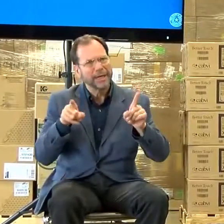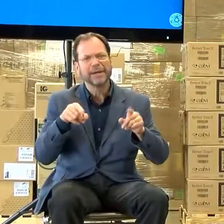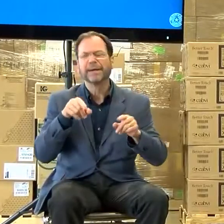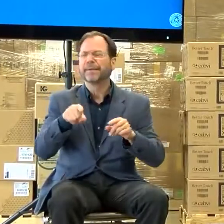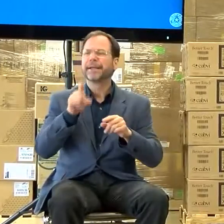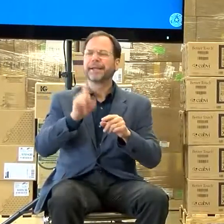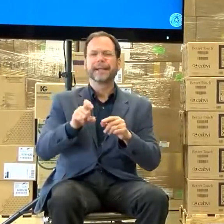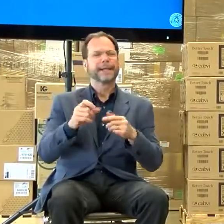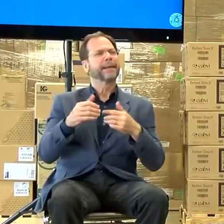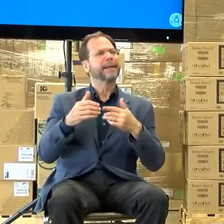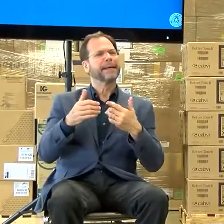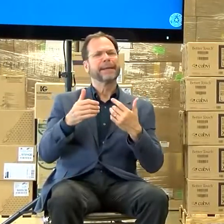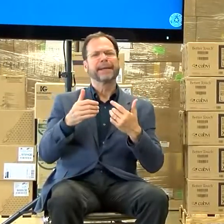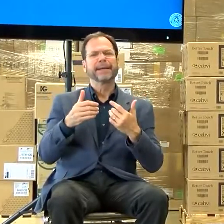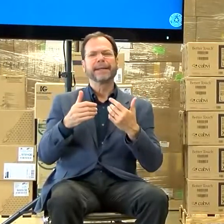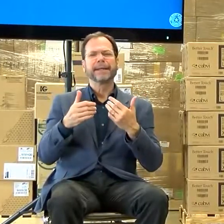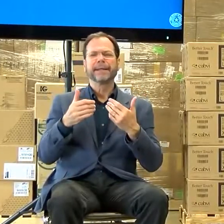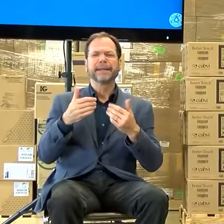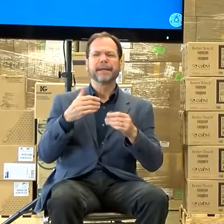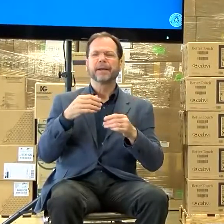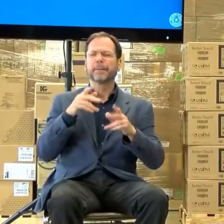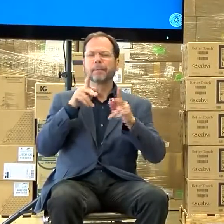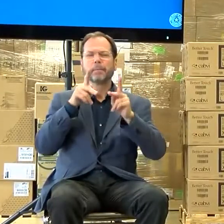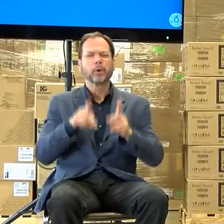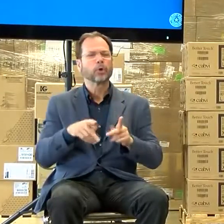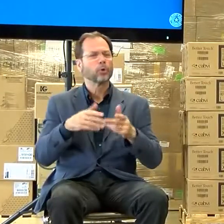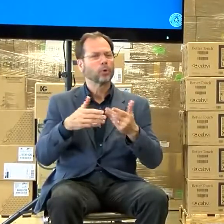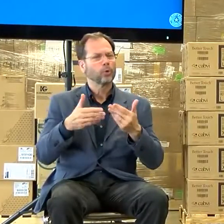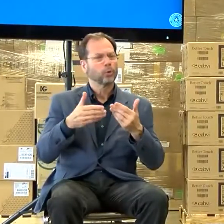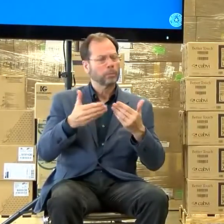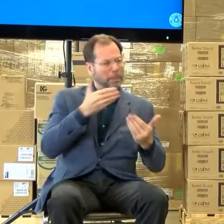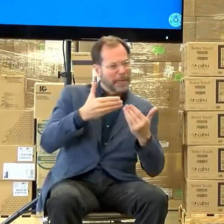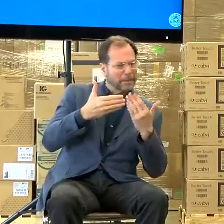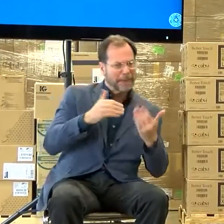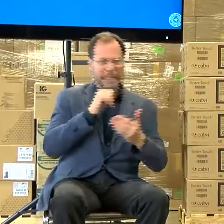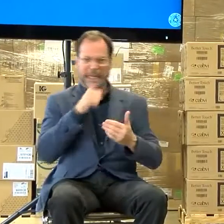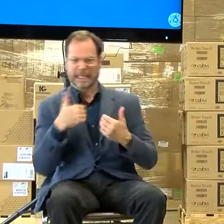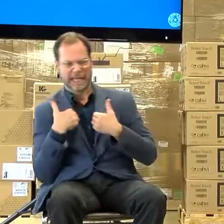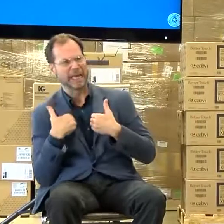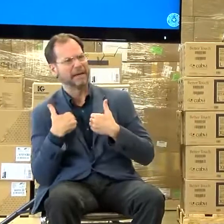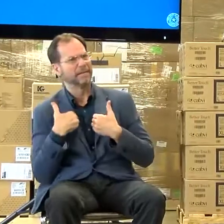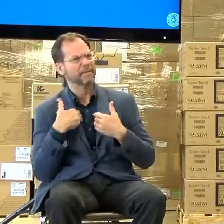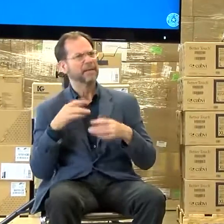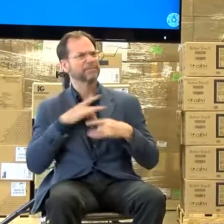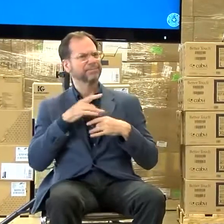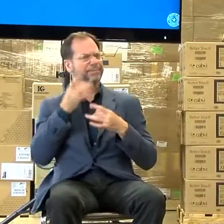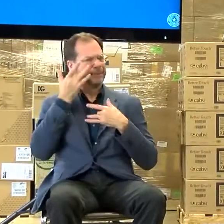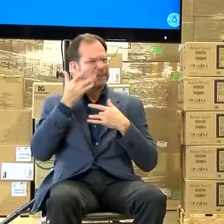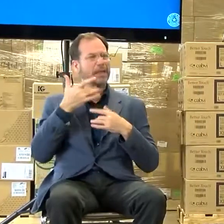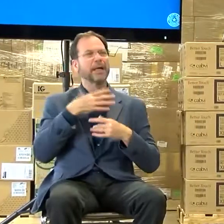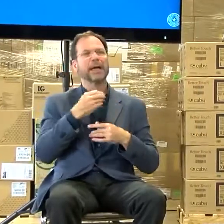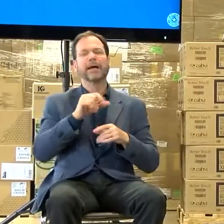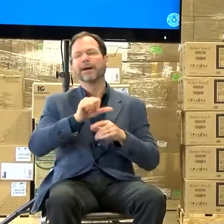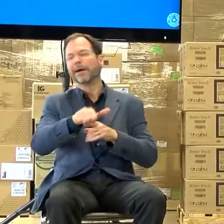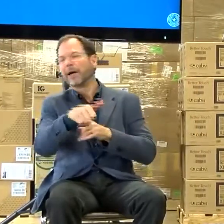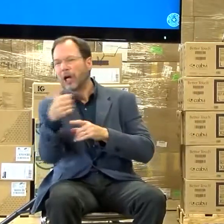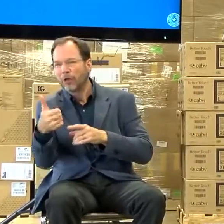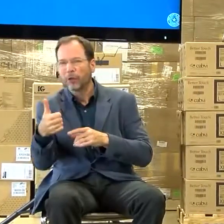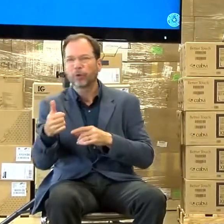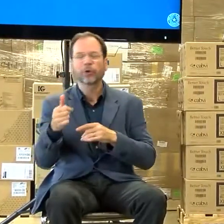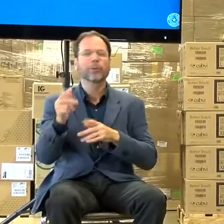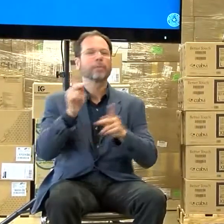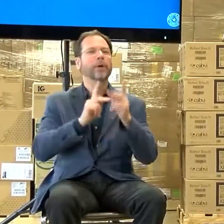need for COVID-19 or have an inpatient that had COVID-19. We also included other healthcare